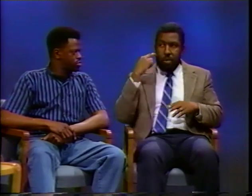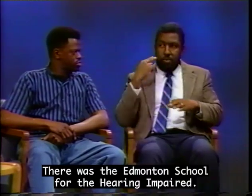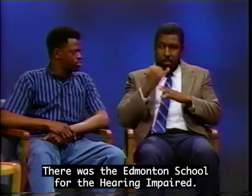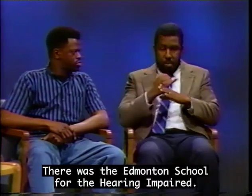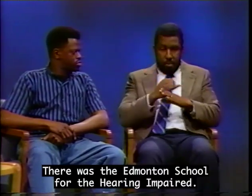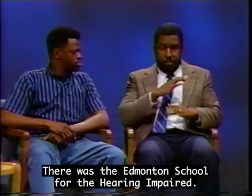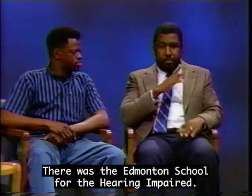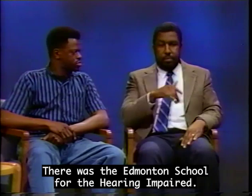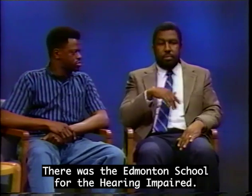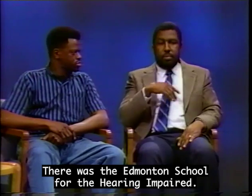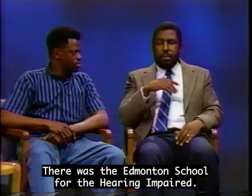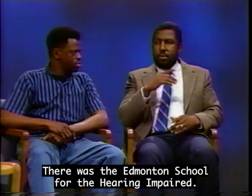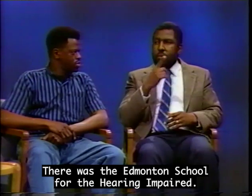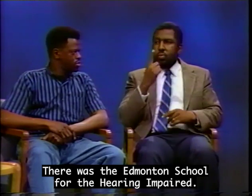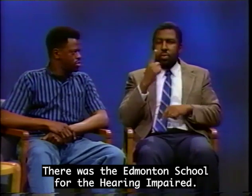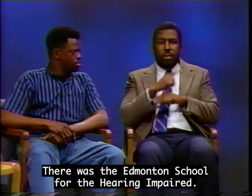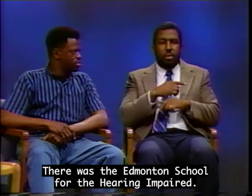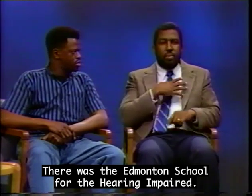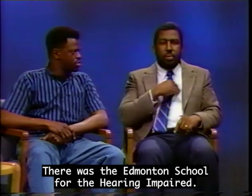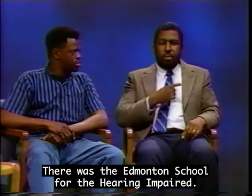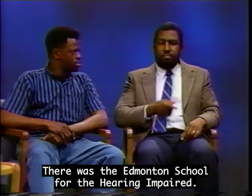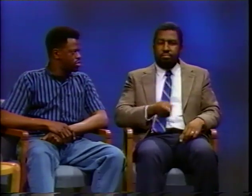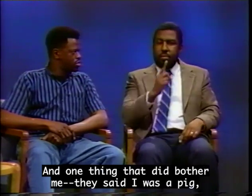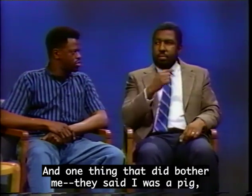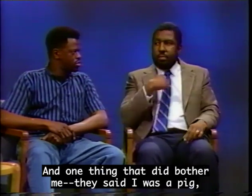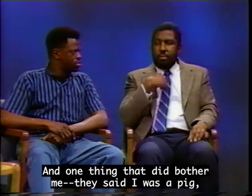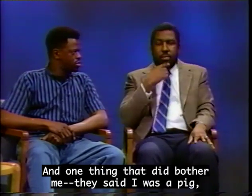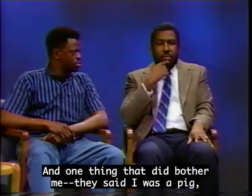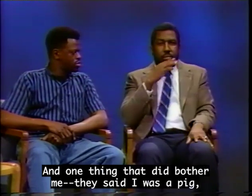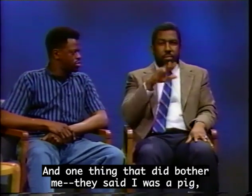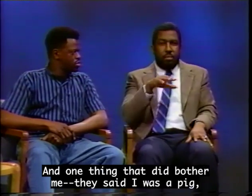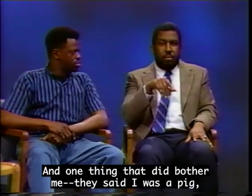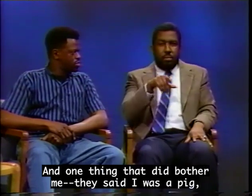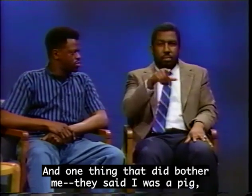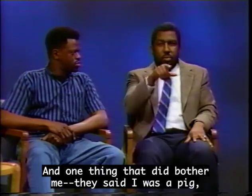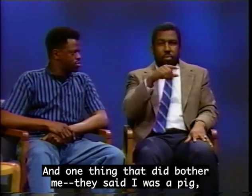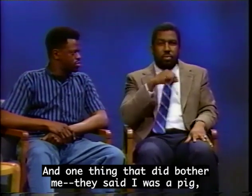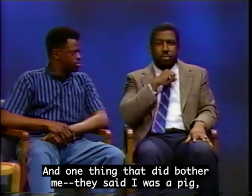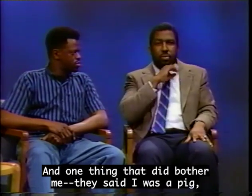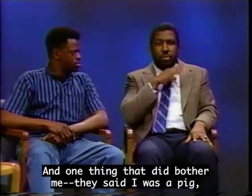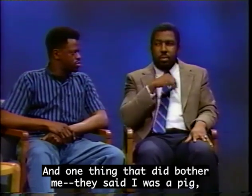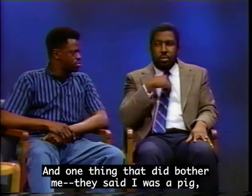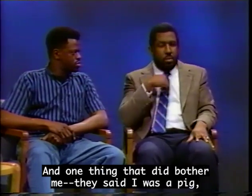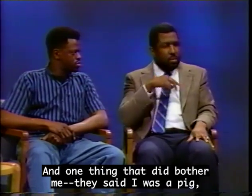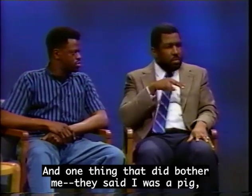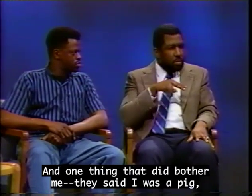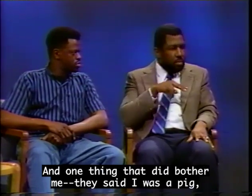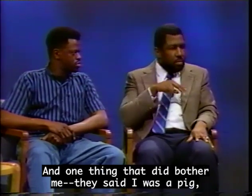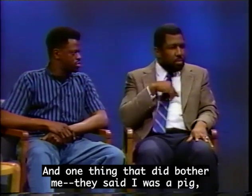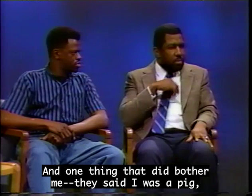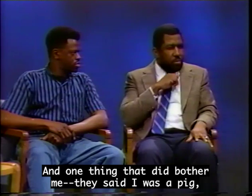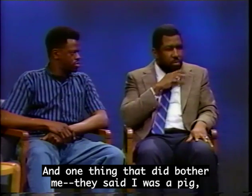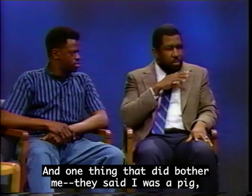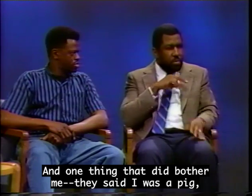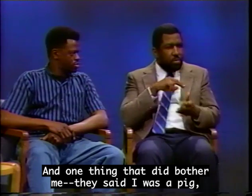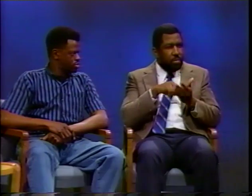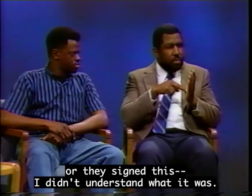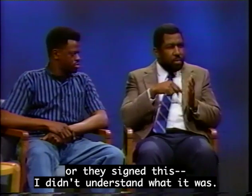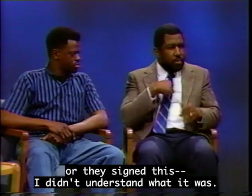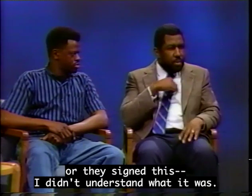There was the Edmonton School for the Hearing Impaired, and one thing one day bothered me. They said I was a pig, or they signed